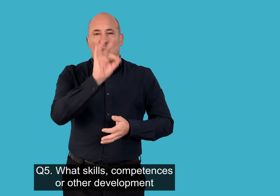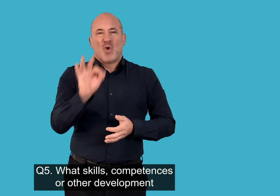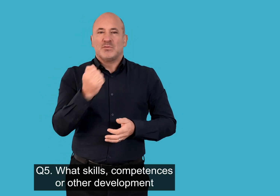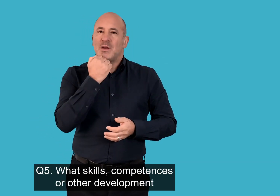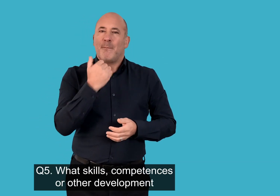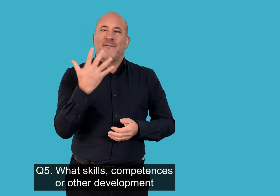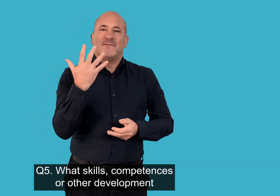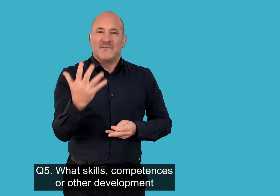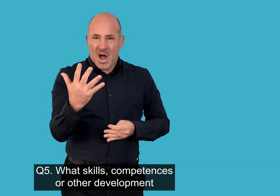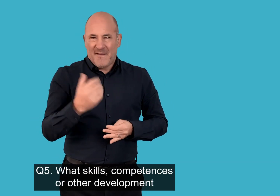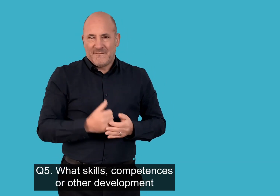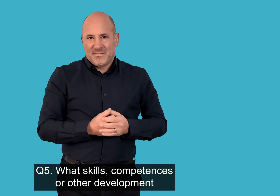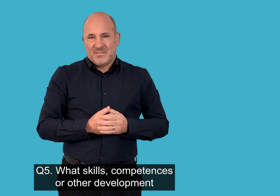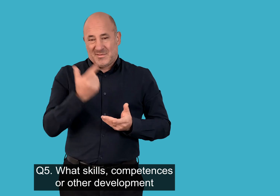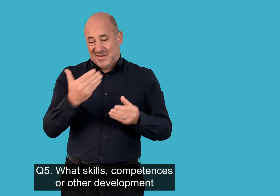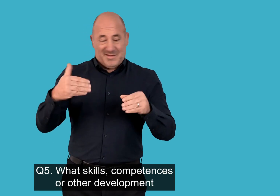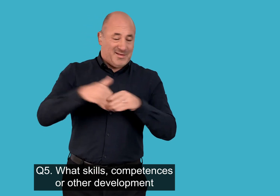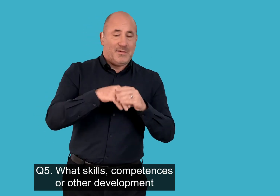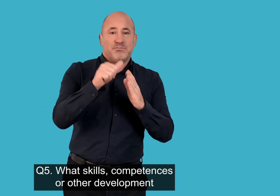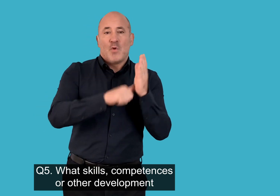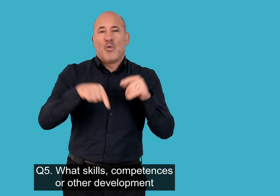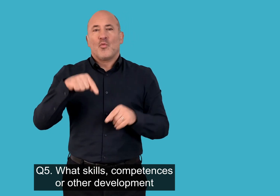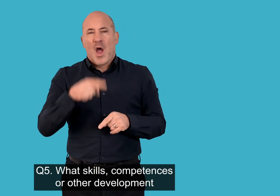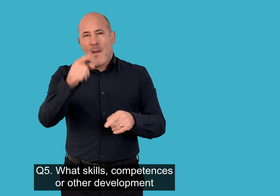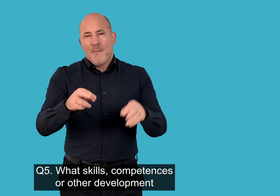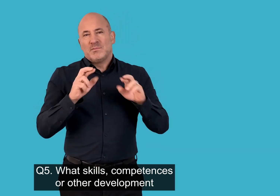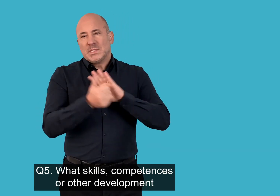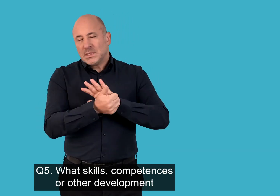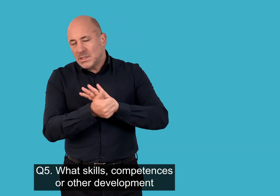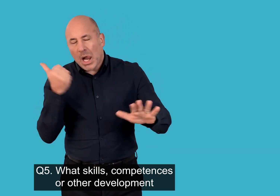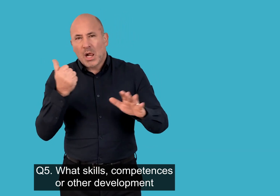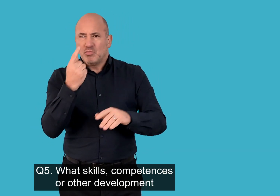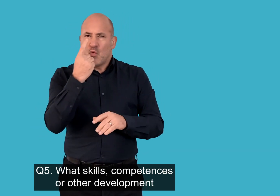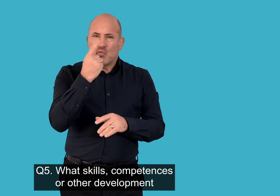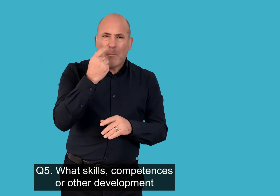Question 5. What skills, competencies or other development